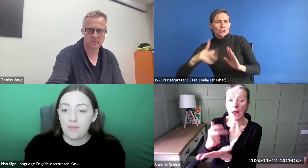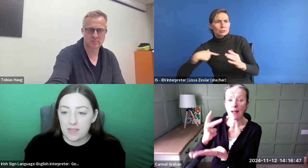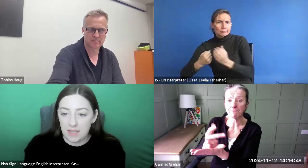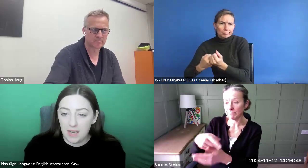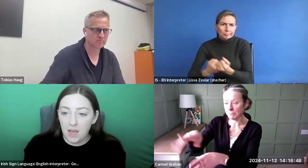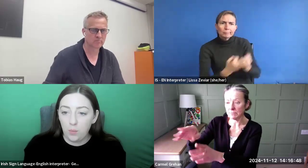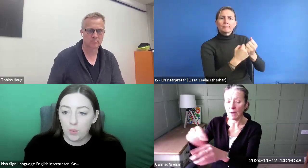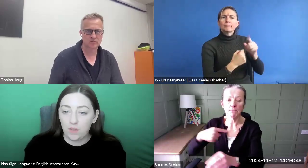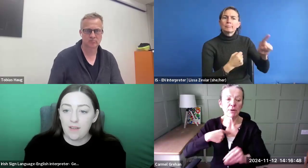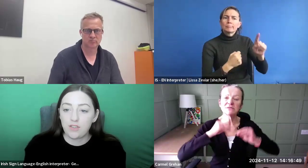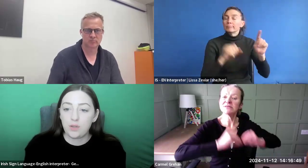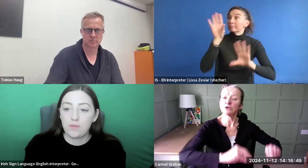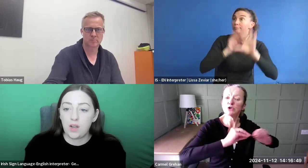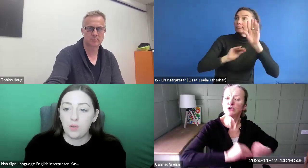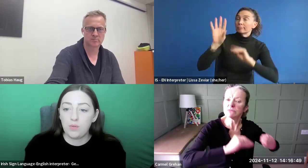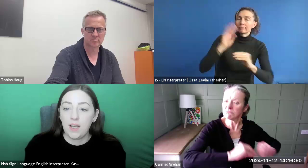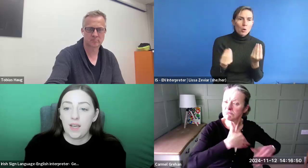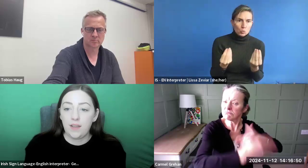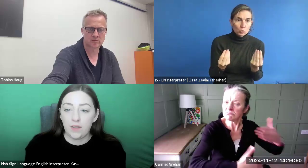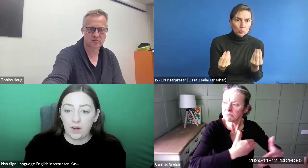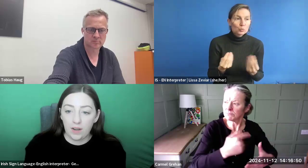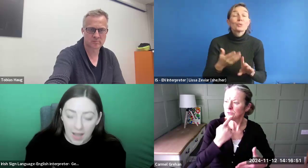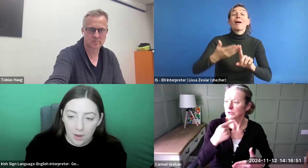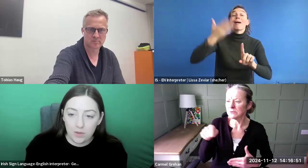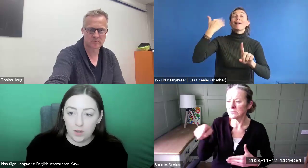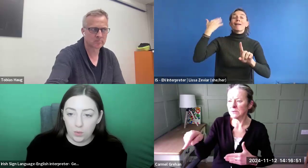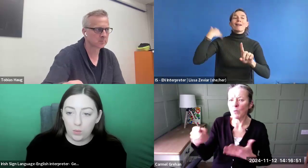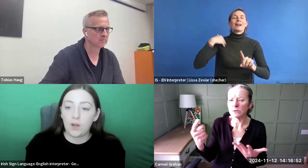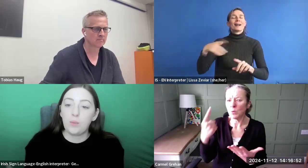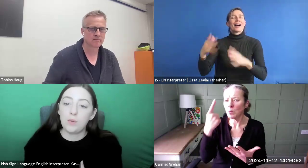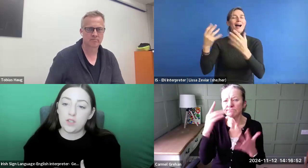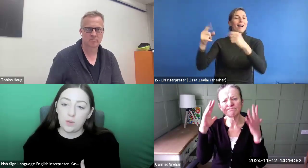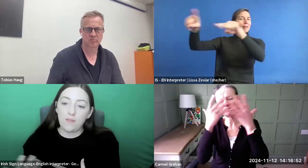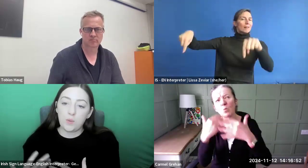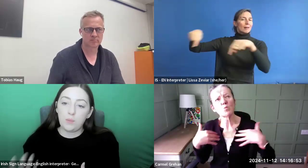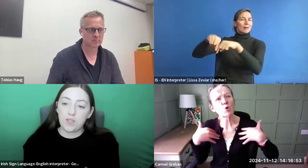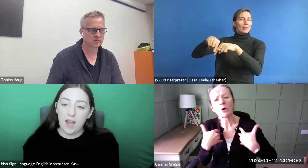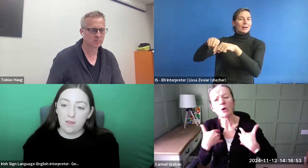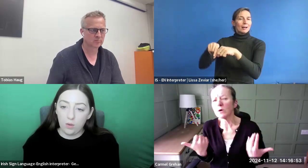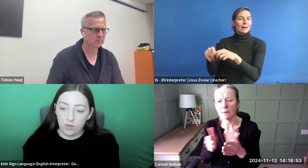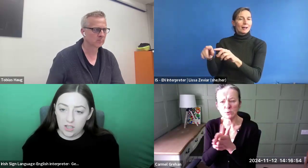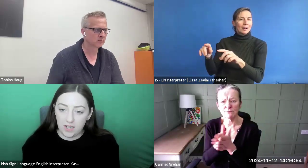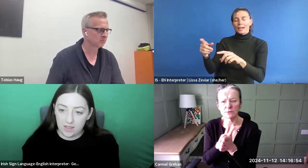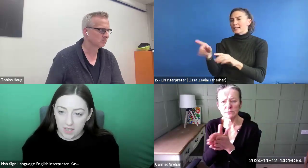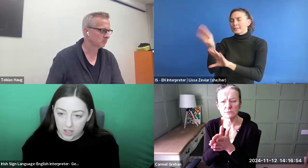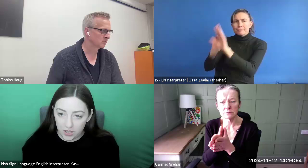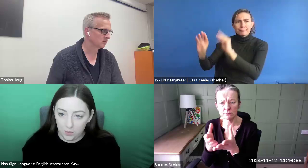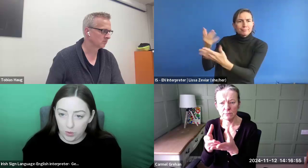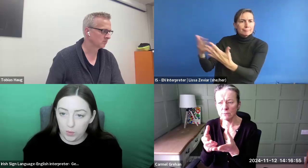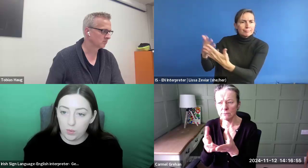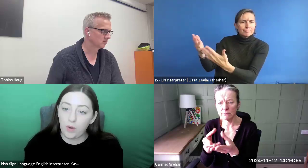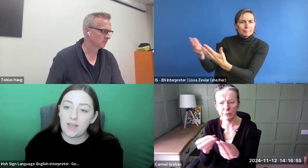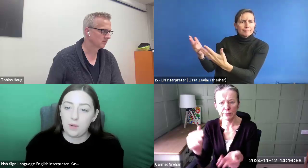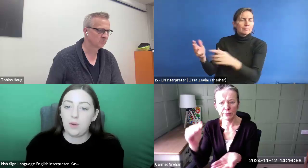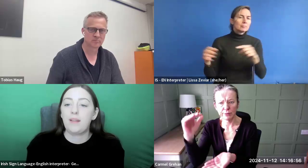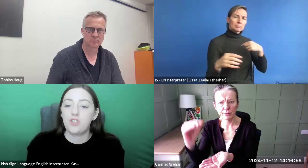So previously, we would have left students alone in their lab and do their work. We would have our own teaching as teachers,